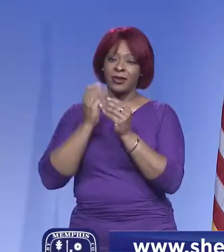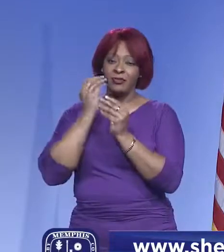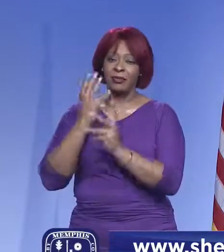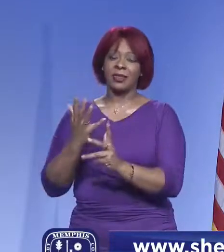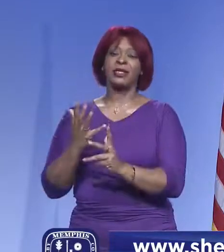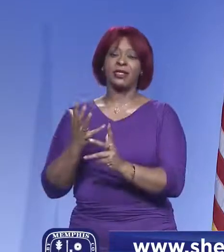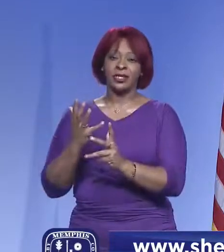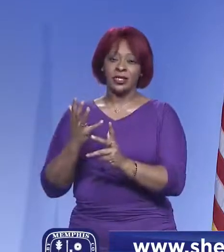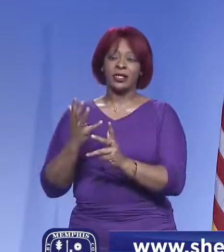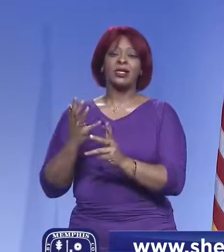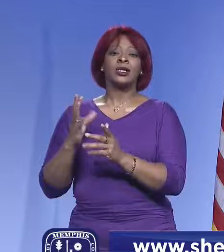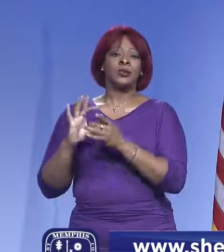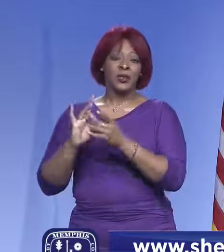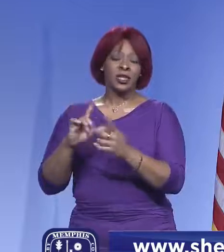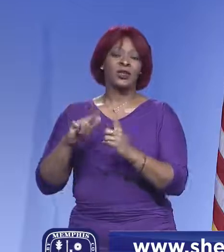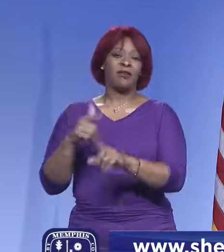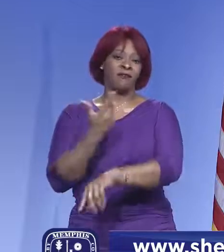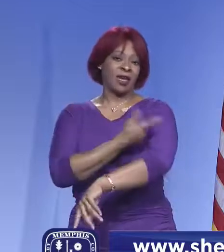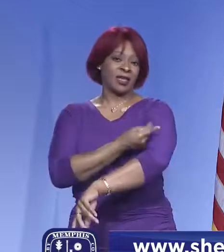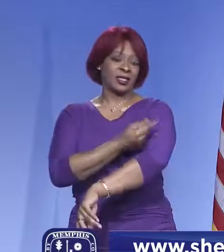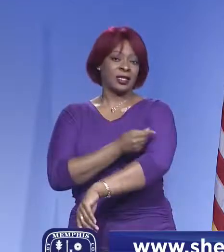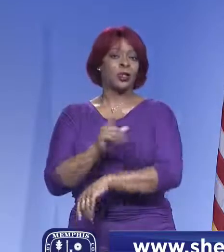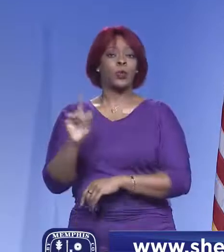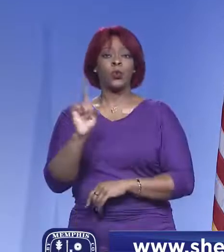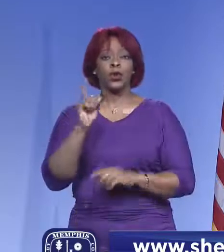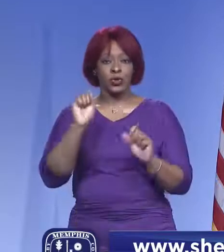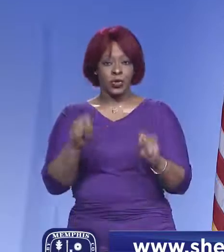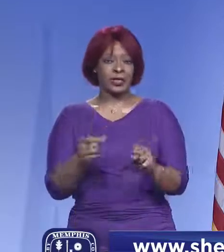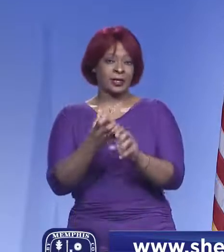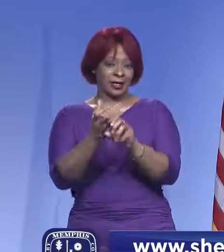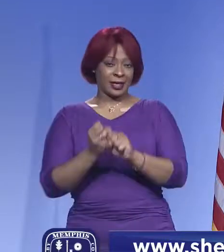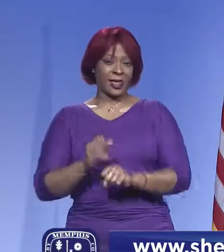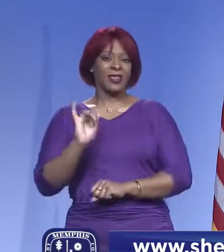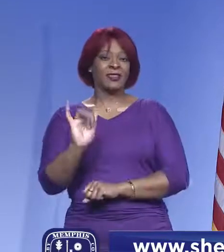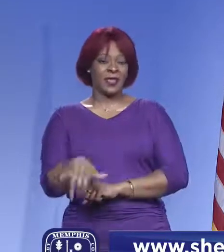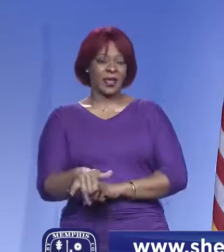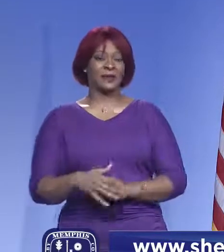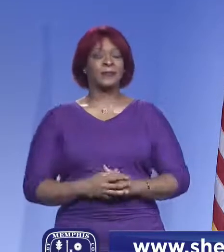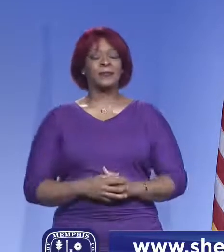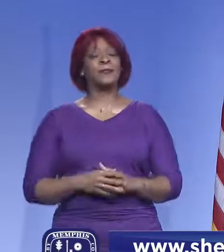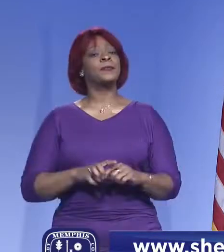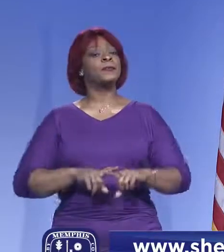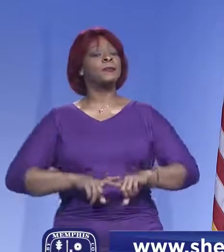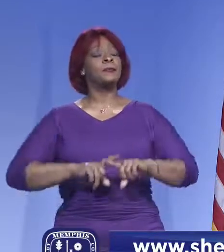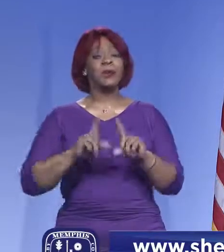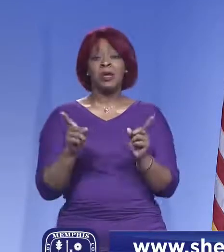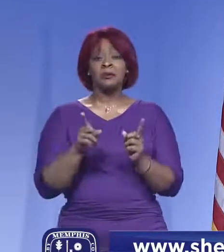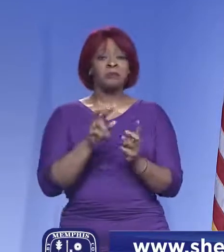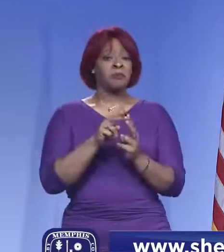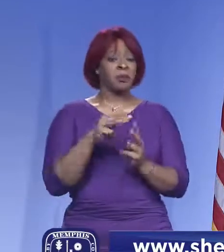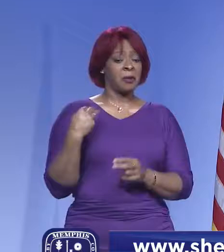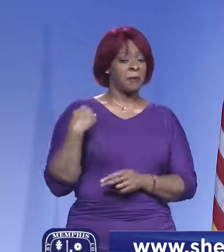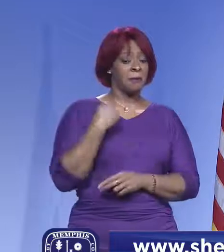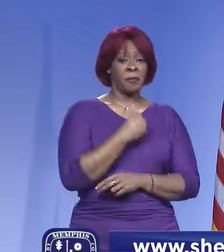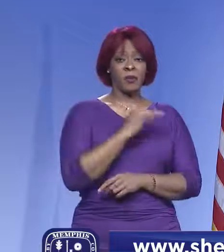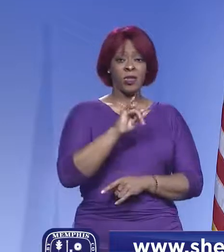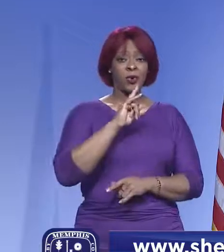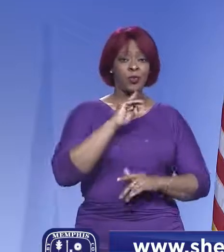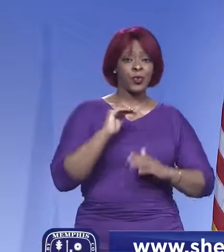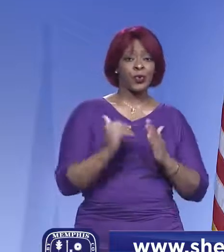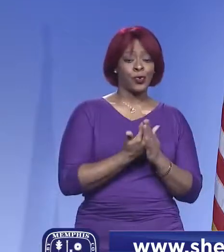information about the vaccine and where you might get the vaccine. But whether you are a member of this